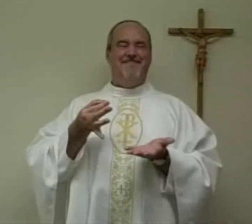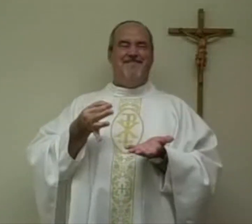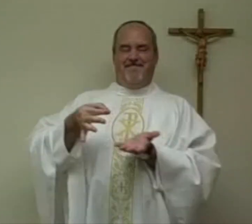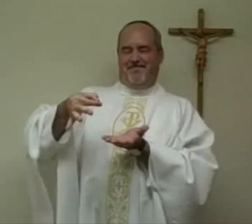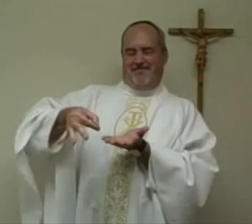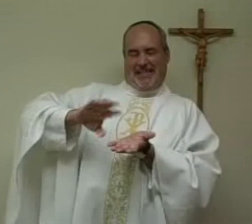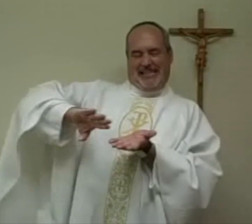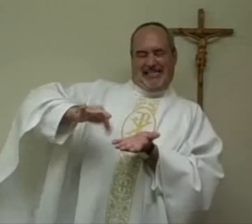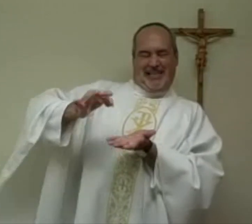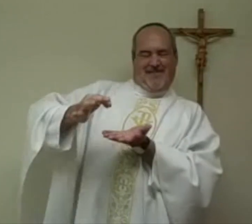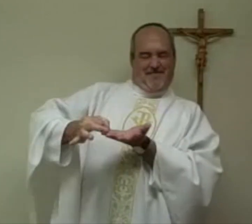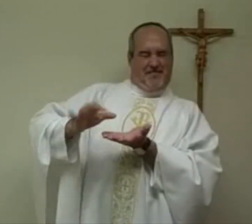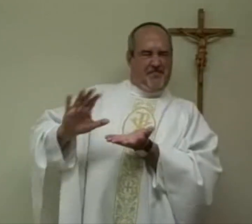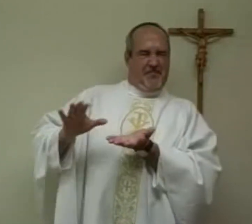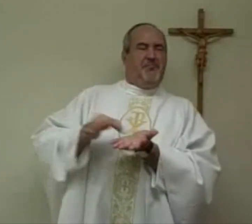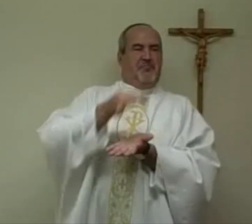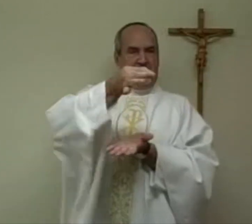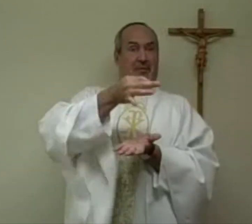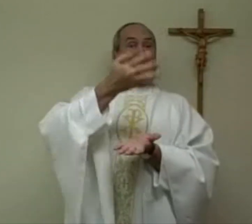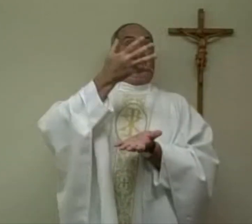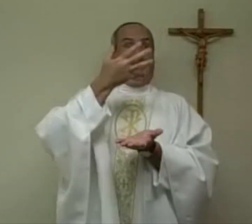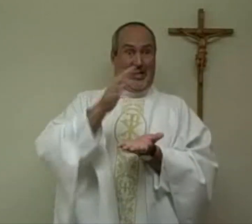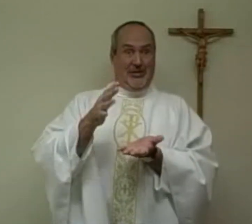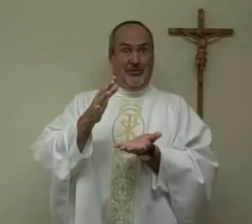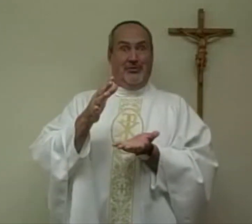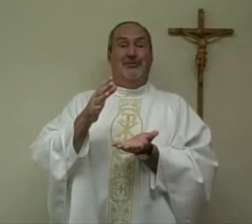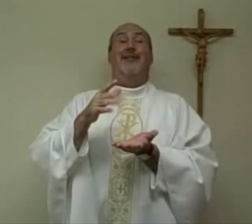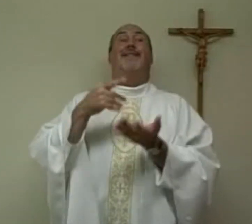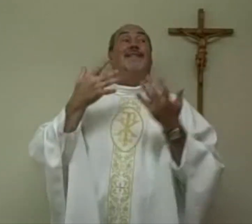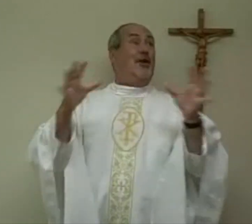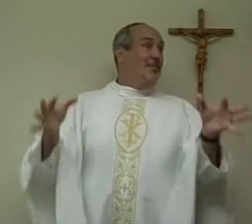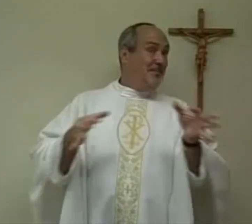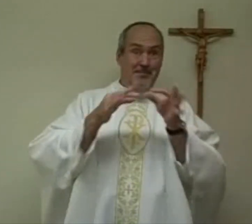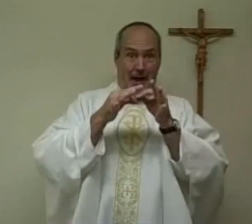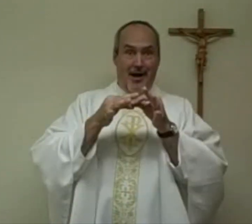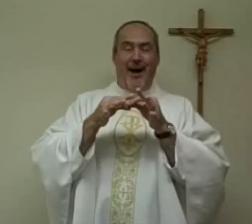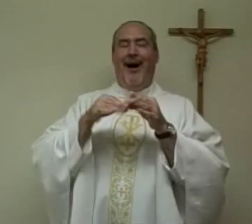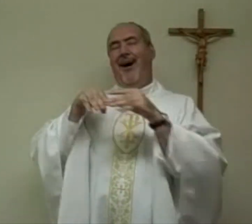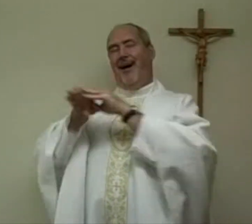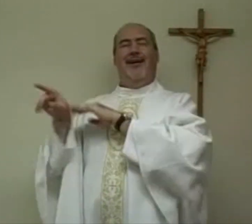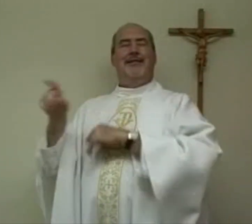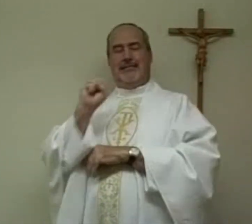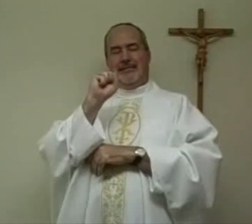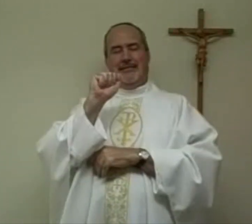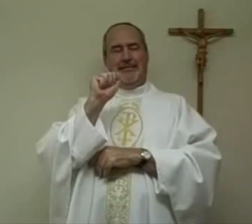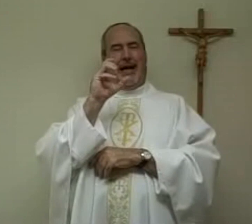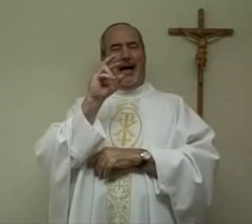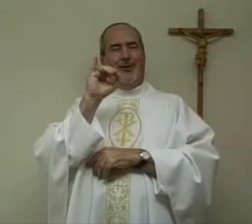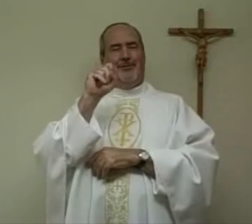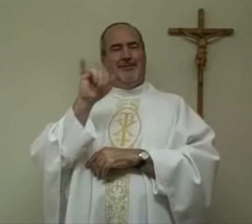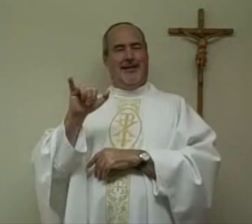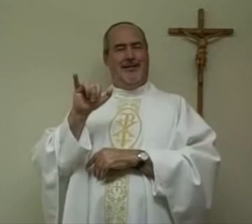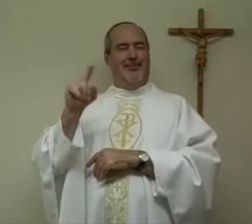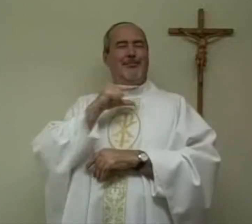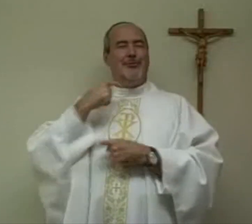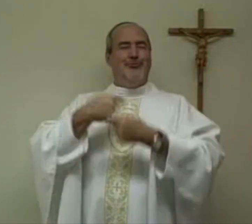so he picked it up and set it aside on the tray and finished giving communion. And then after Mass, he went into